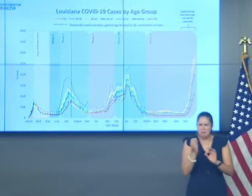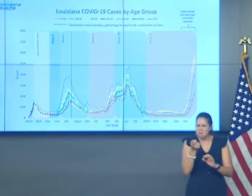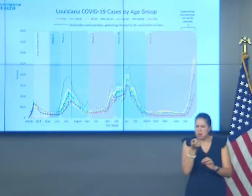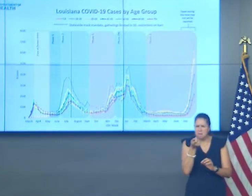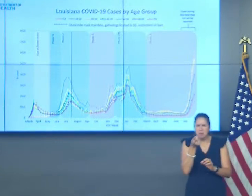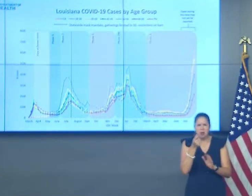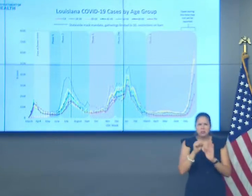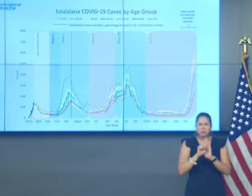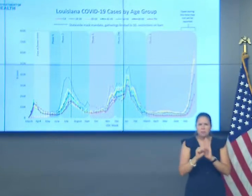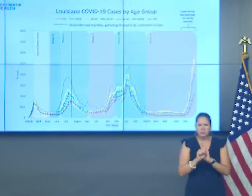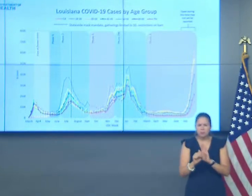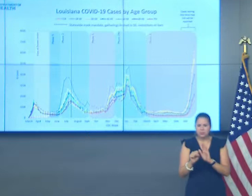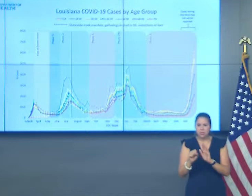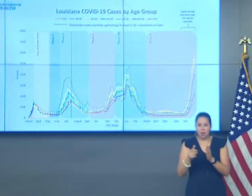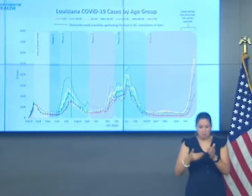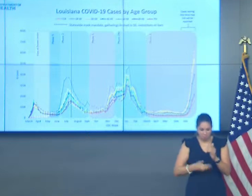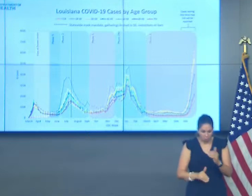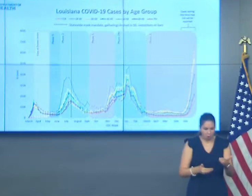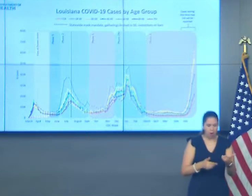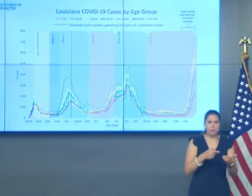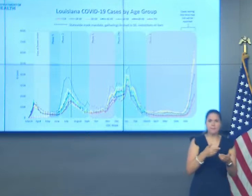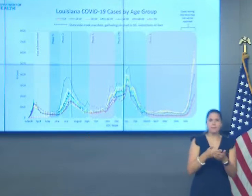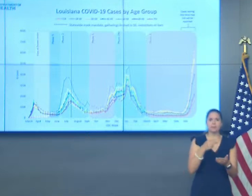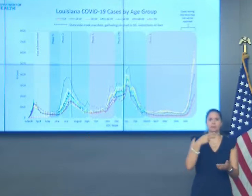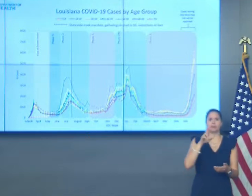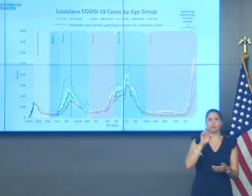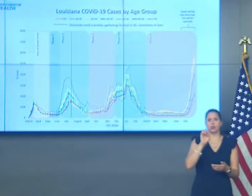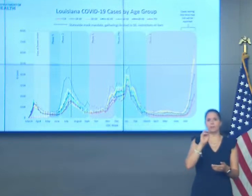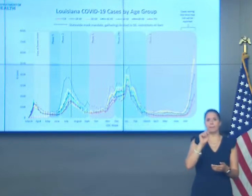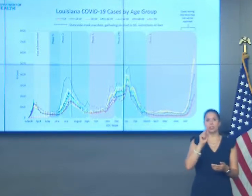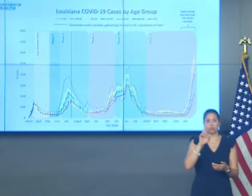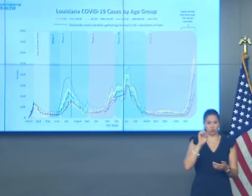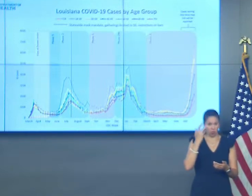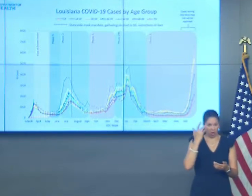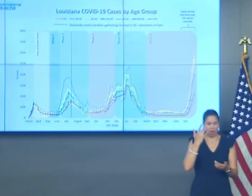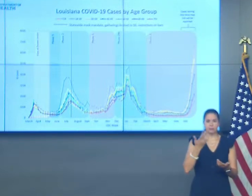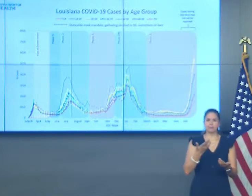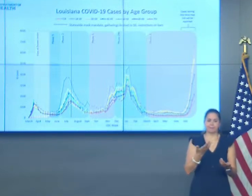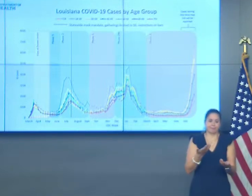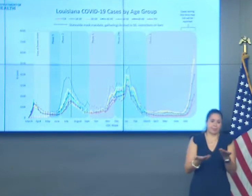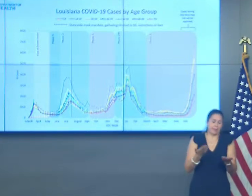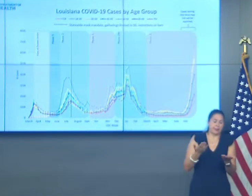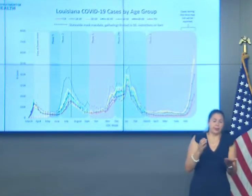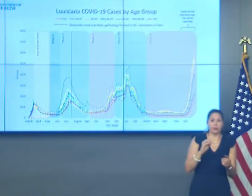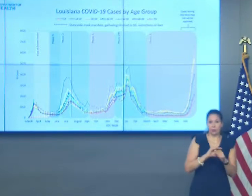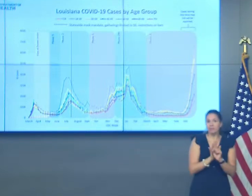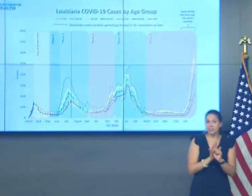COVID. The baby was born premature, most likely because of COVID.